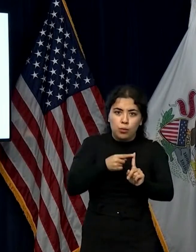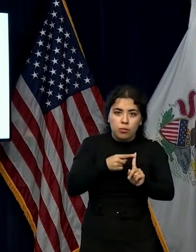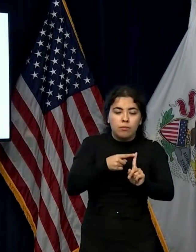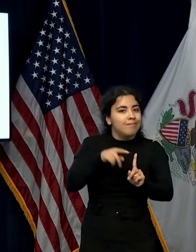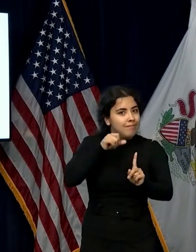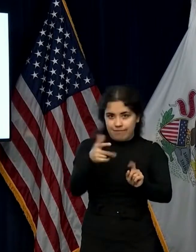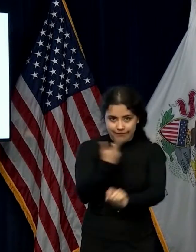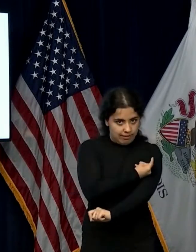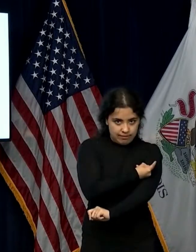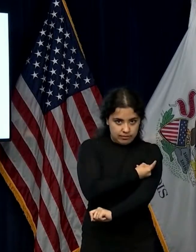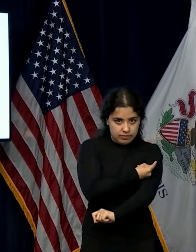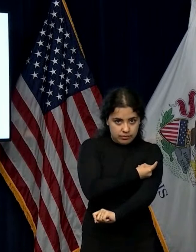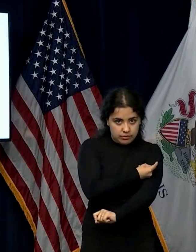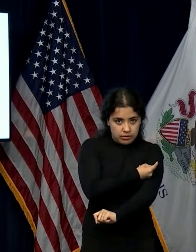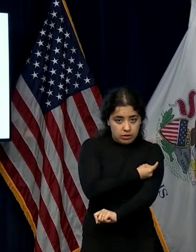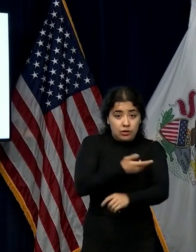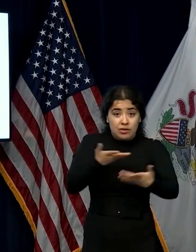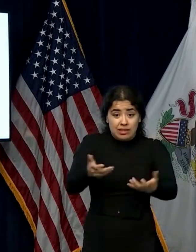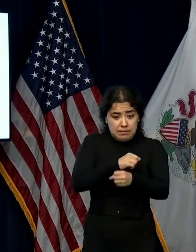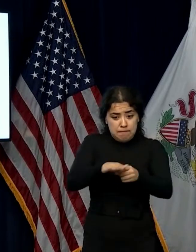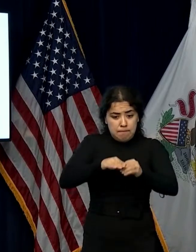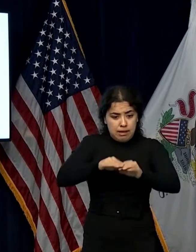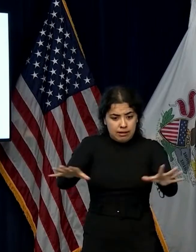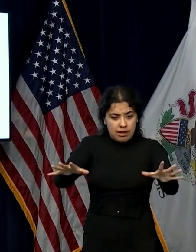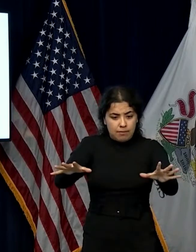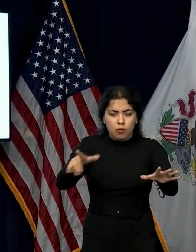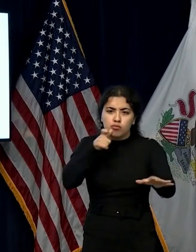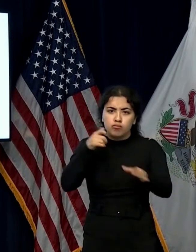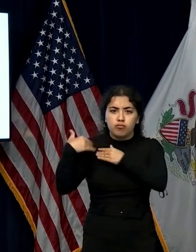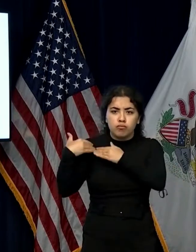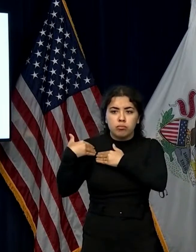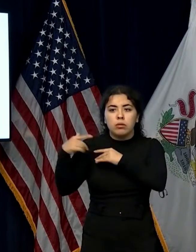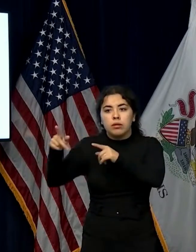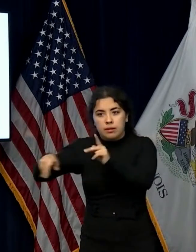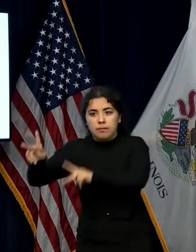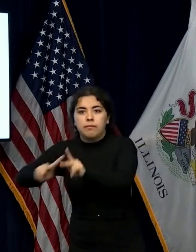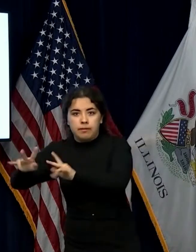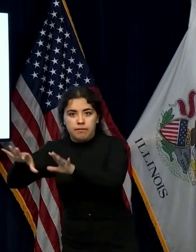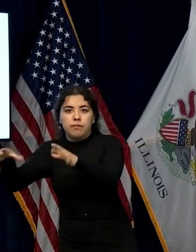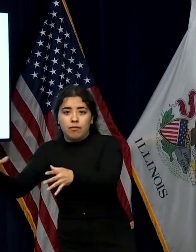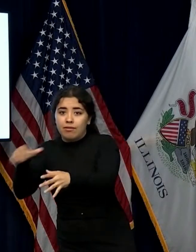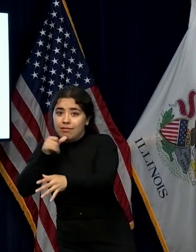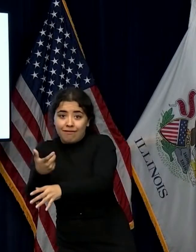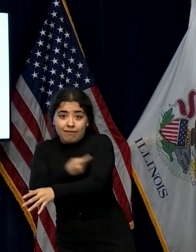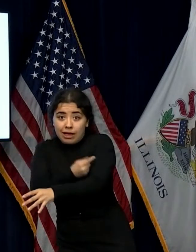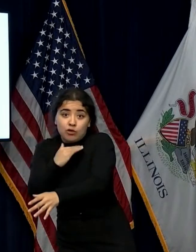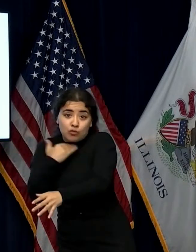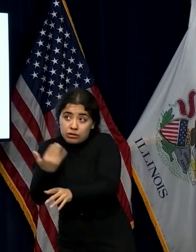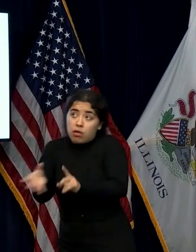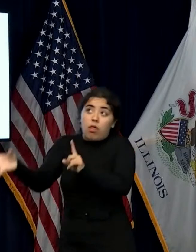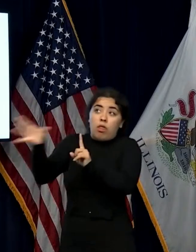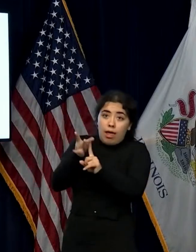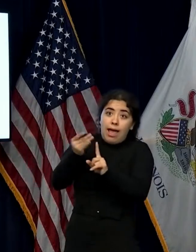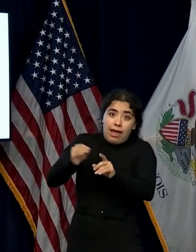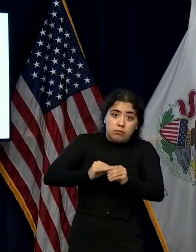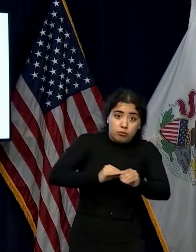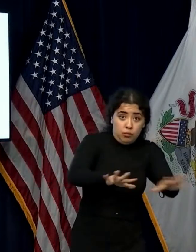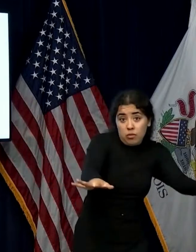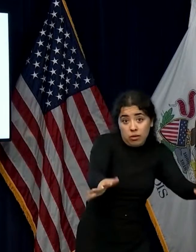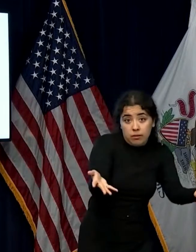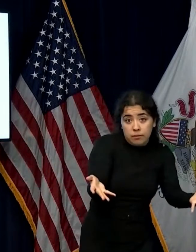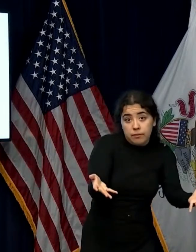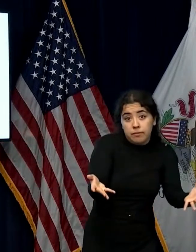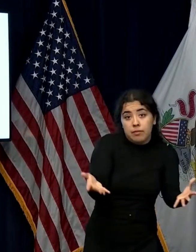pandemic of the unvaccinated. But the key is that we actually have the tools to turn the tide on the next